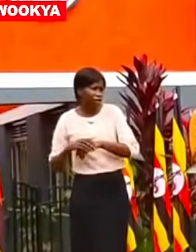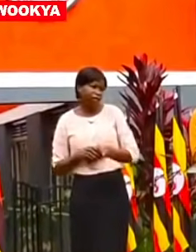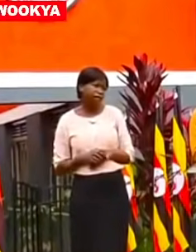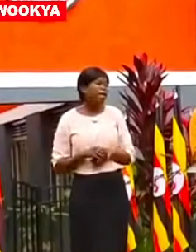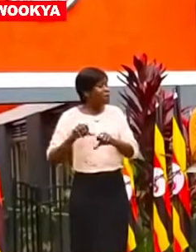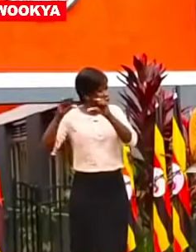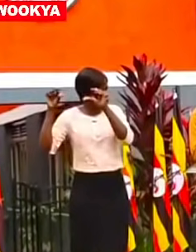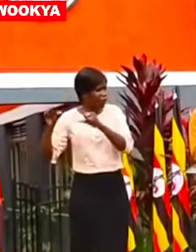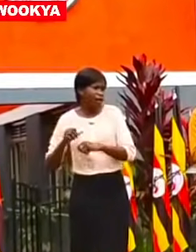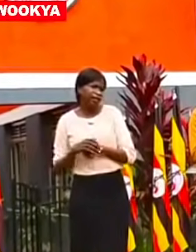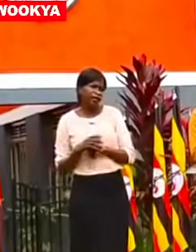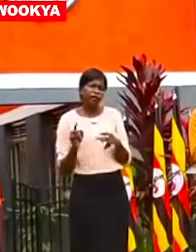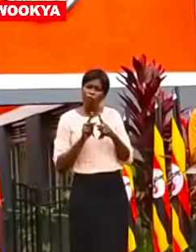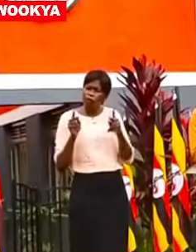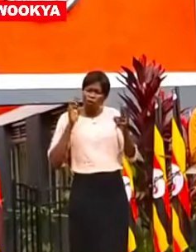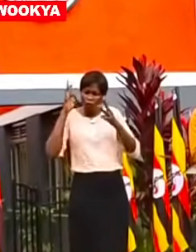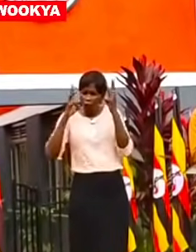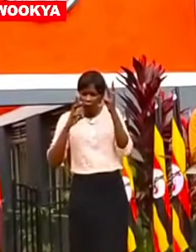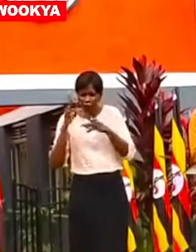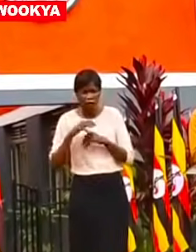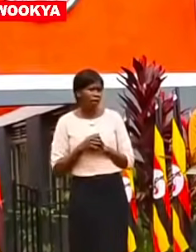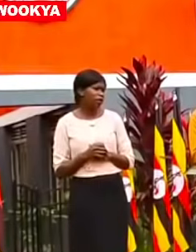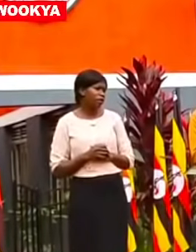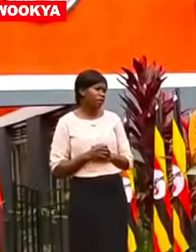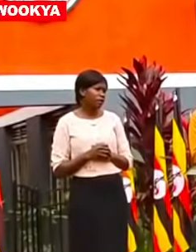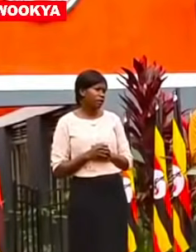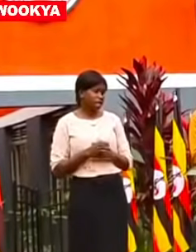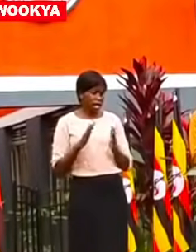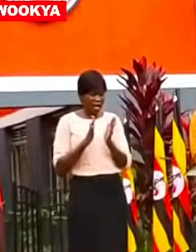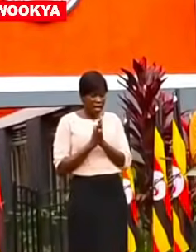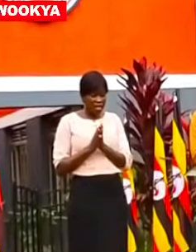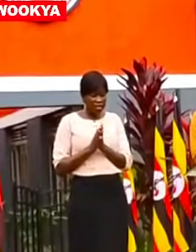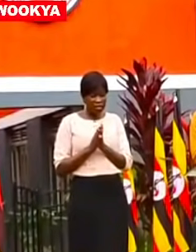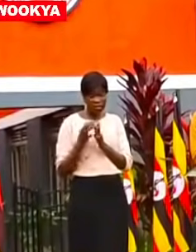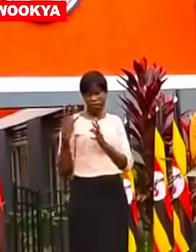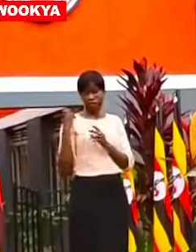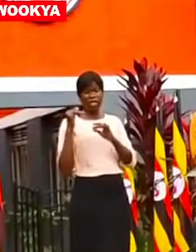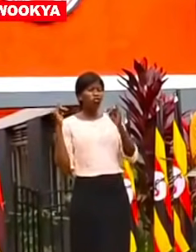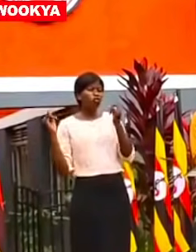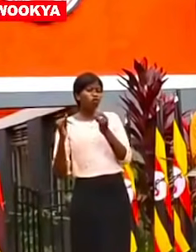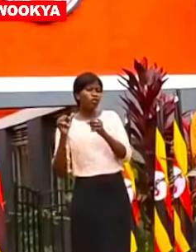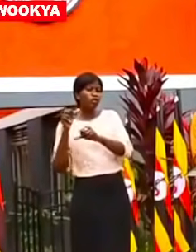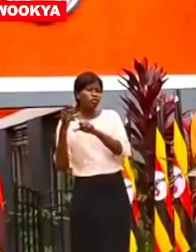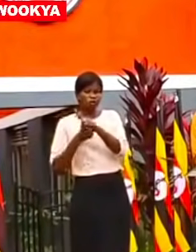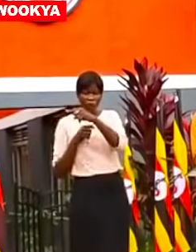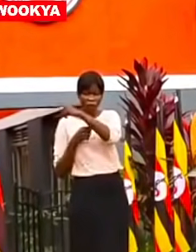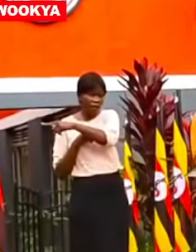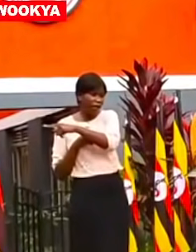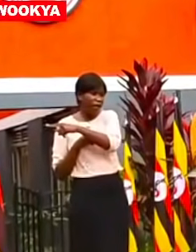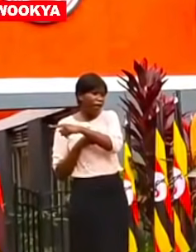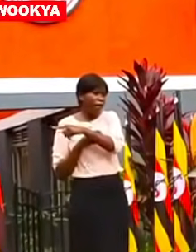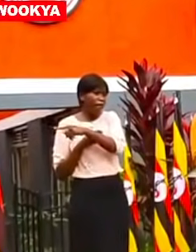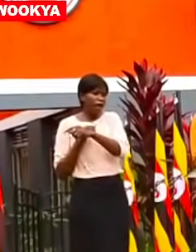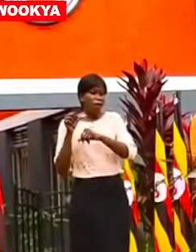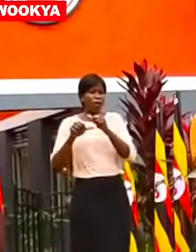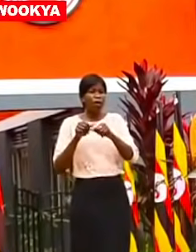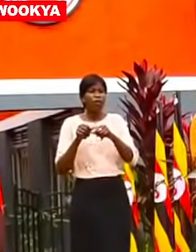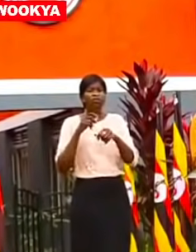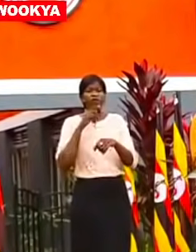Extremely bad shape, very worrying. And the latest we hear about the Honorable Segirinya